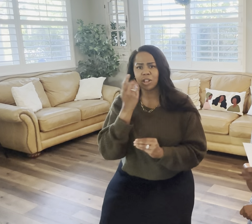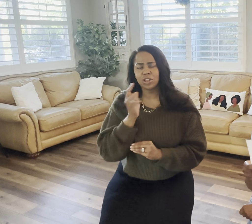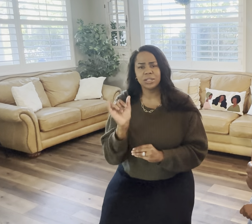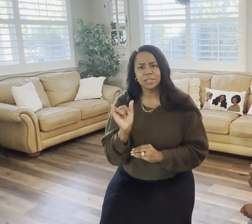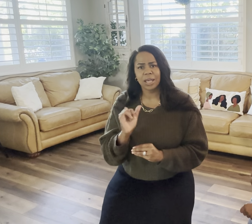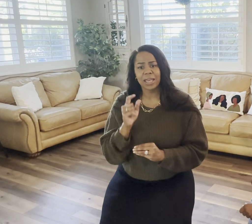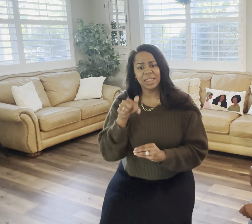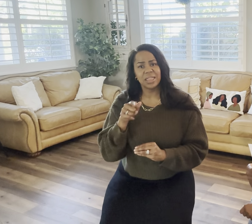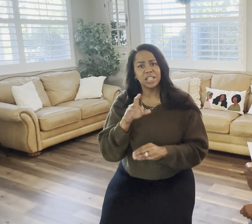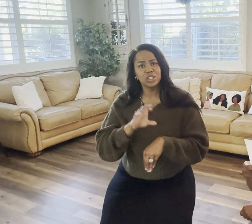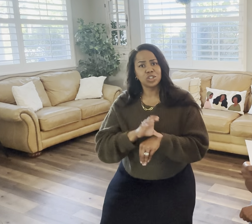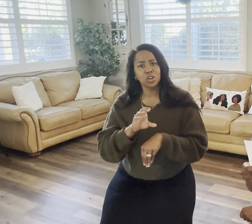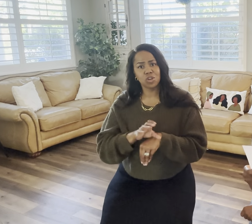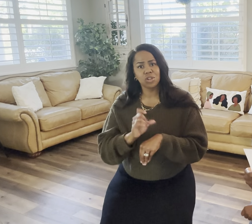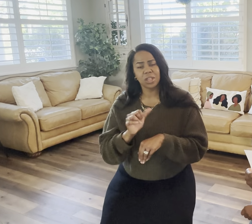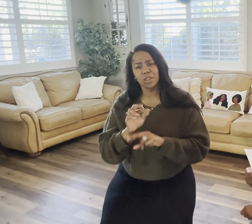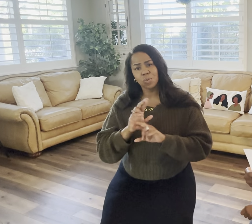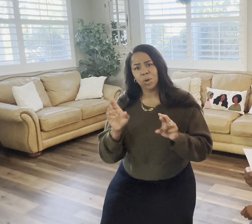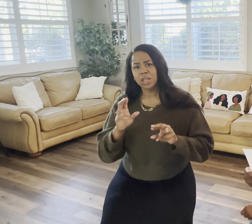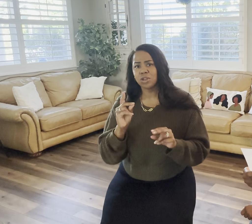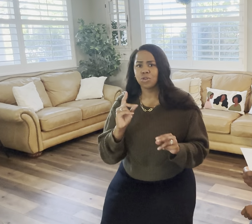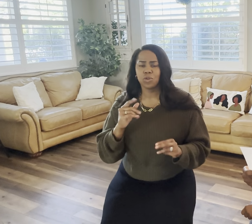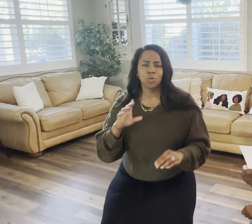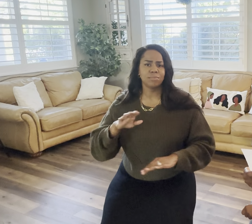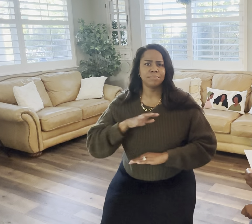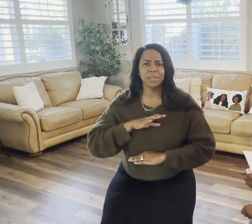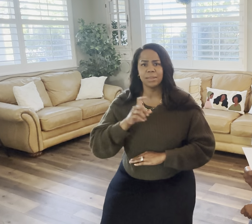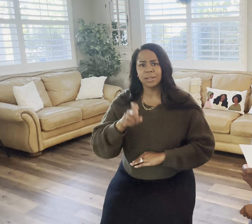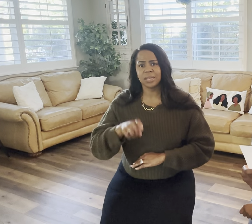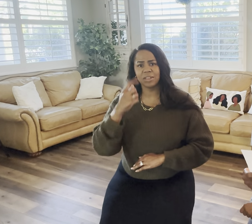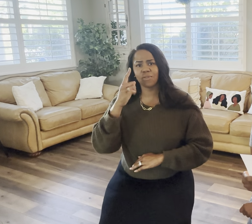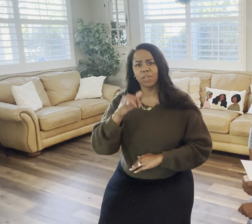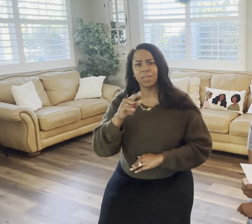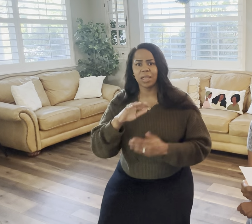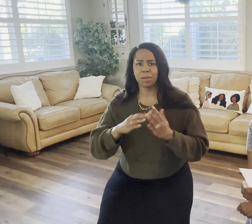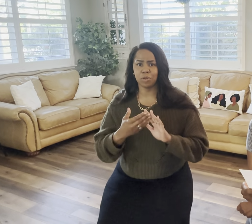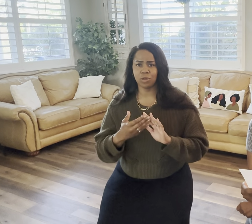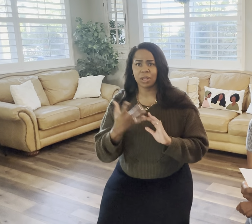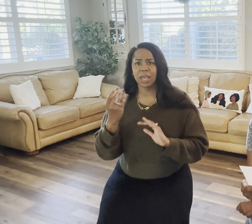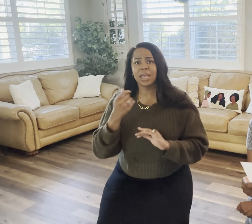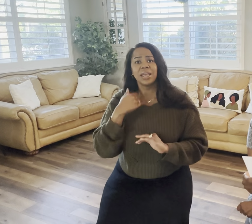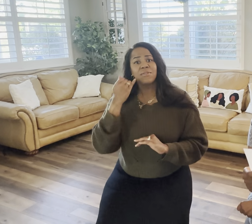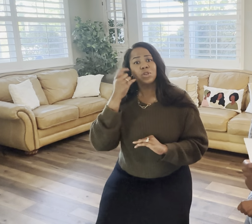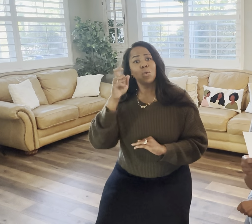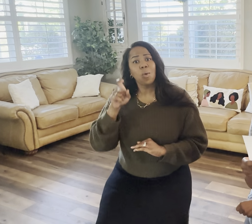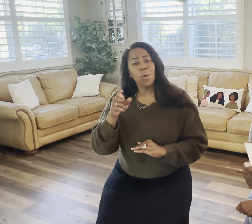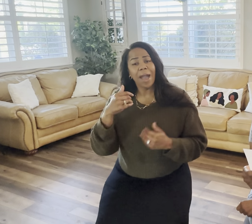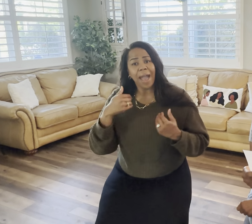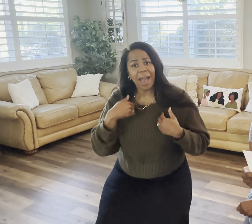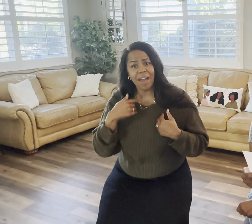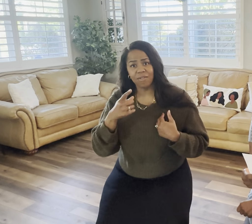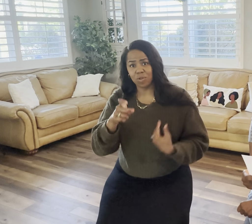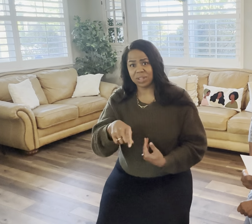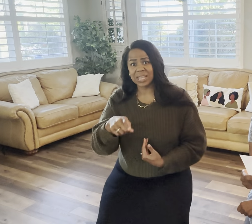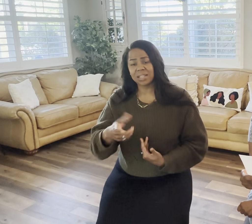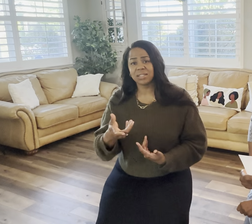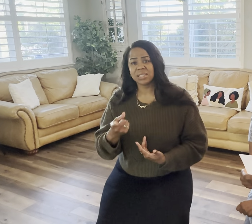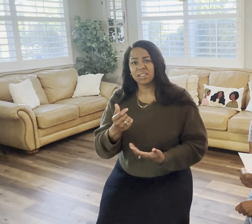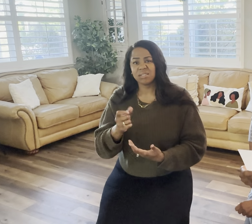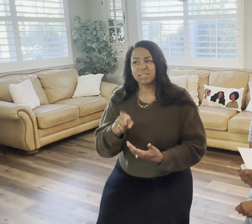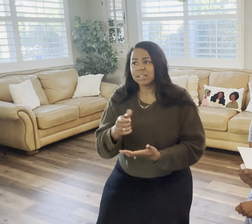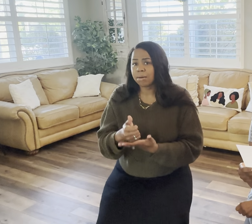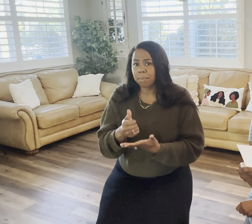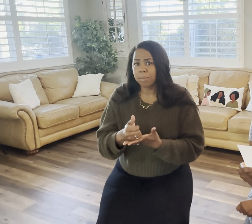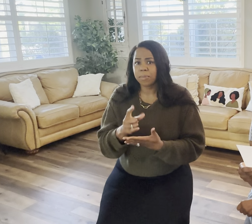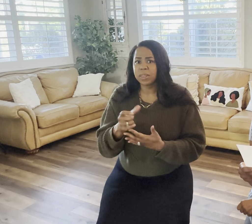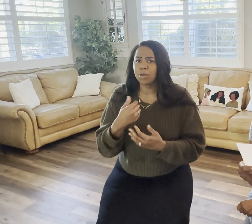church is prepared to meet the needs of that community. And we want to make sure that if you have those needs, you avail yourself to them. I mean,